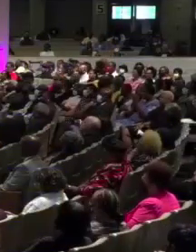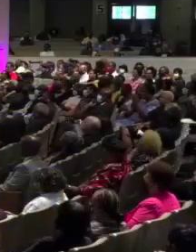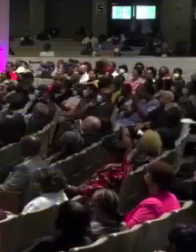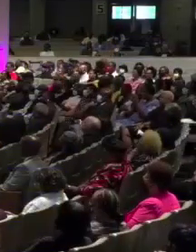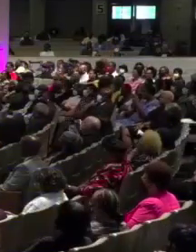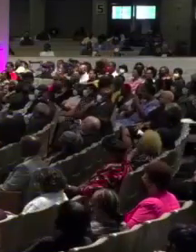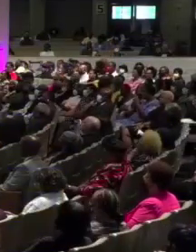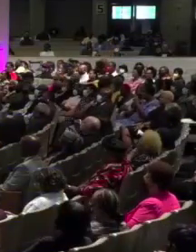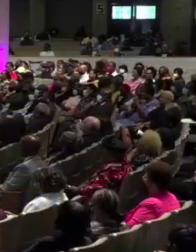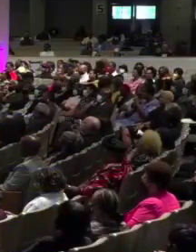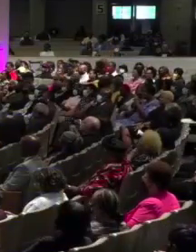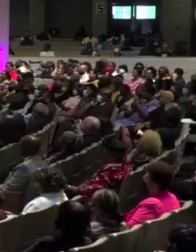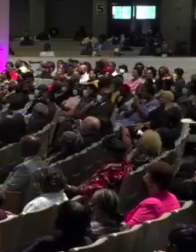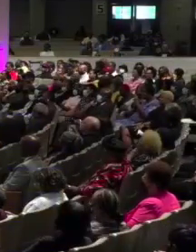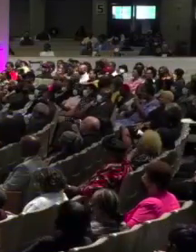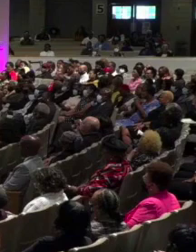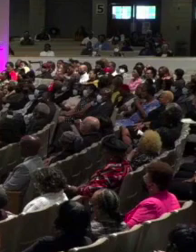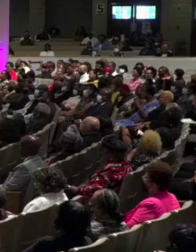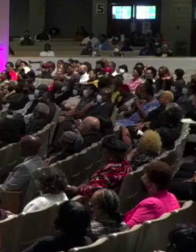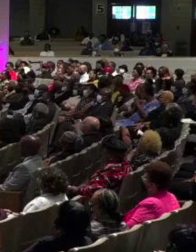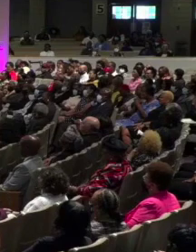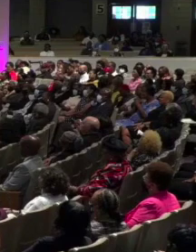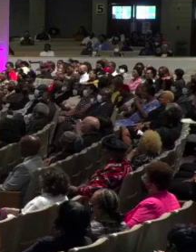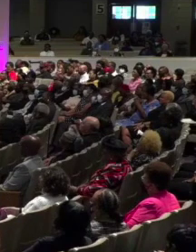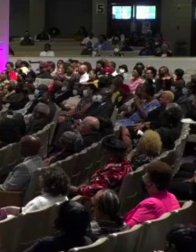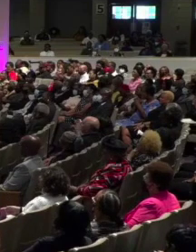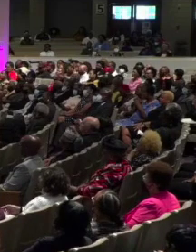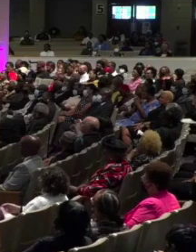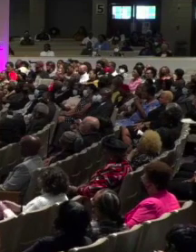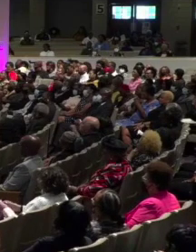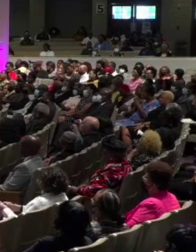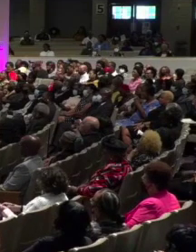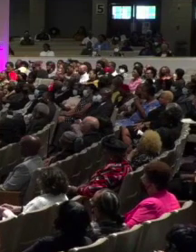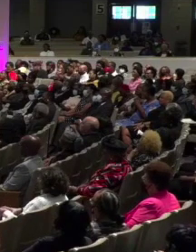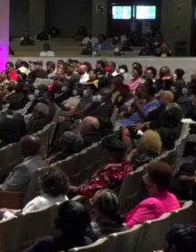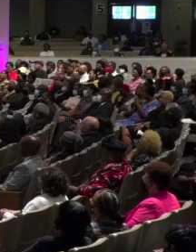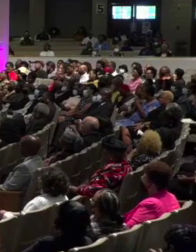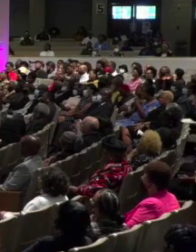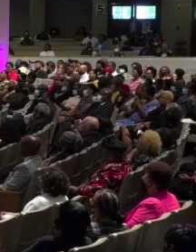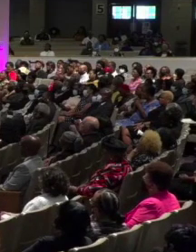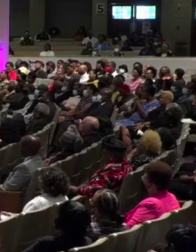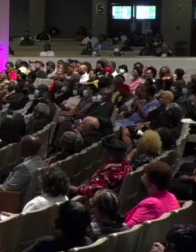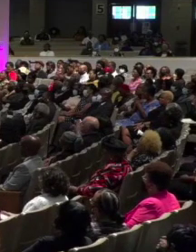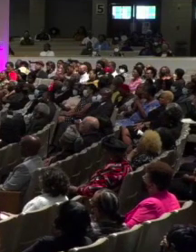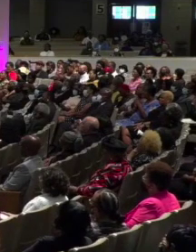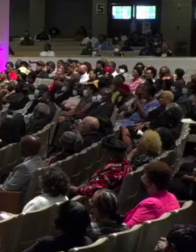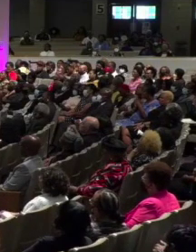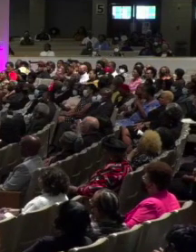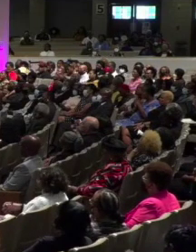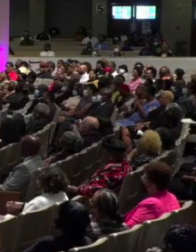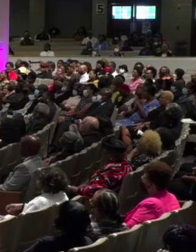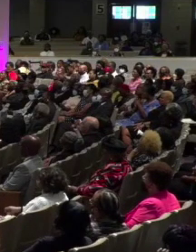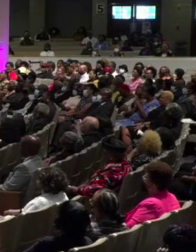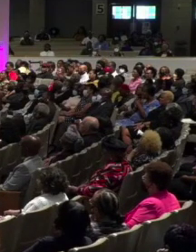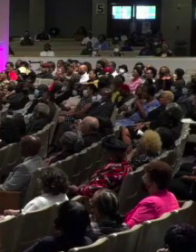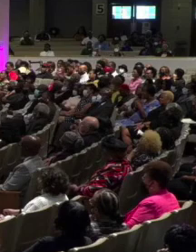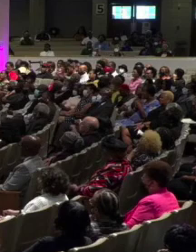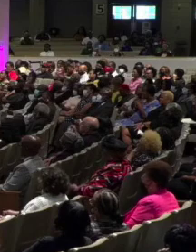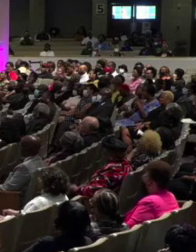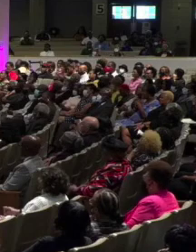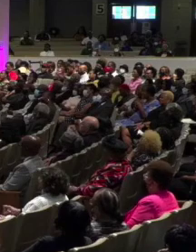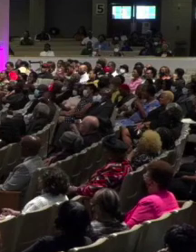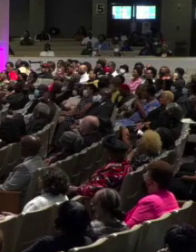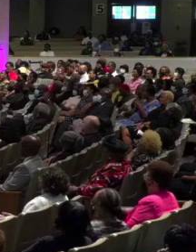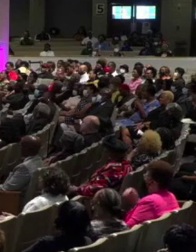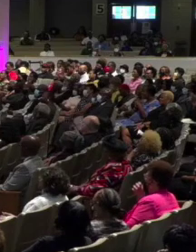that takes me back to a place where the late prophet Prince Rogers Nelson